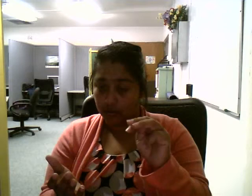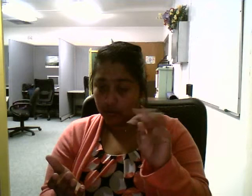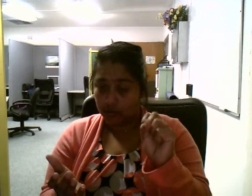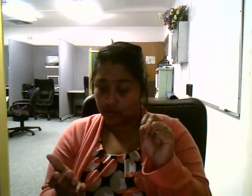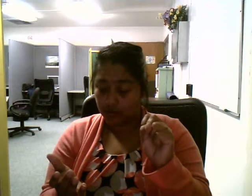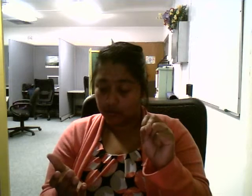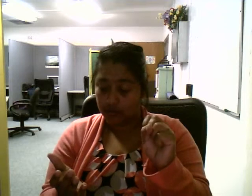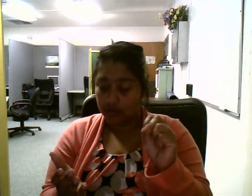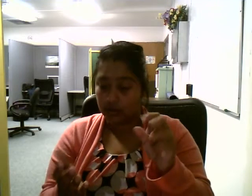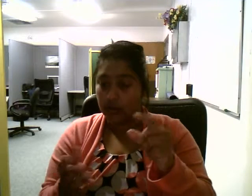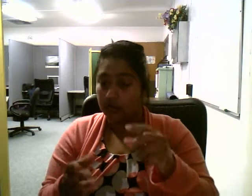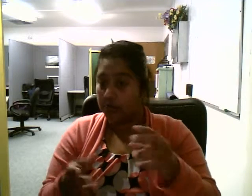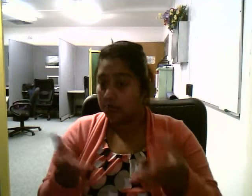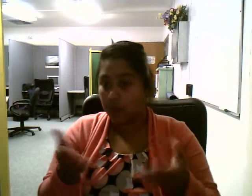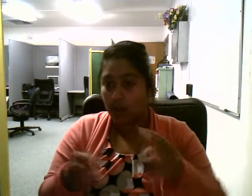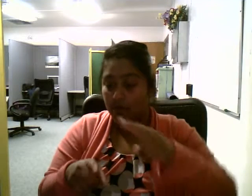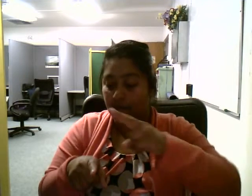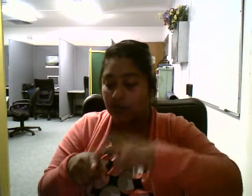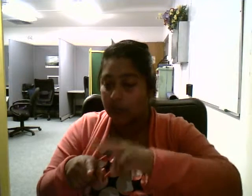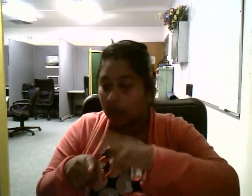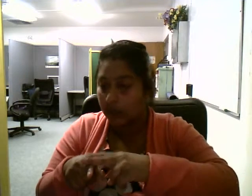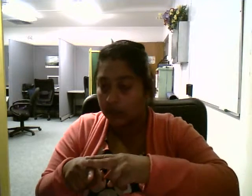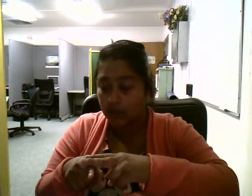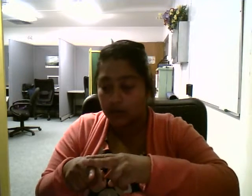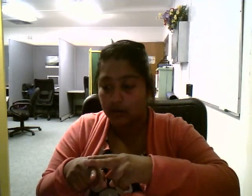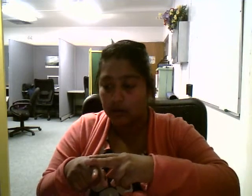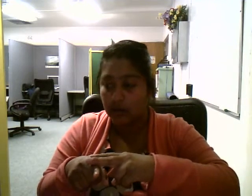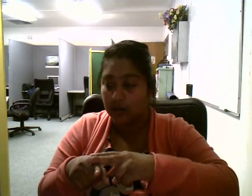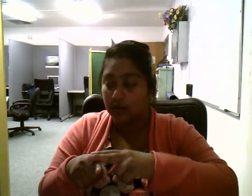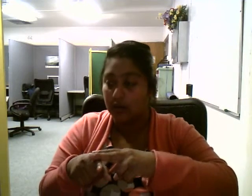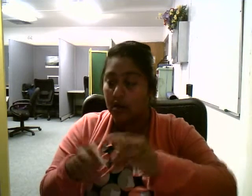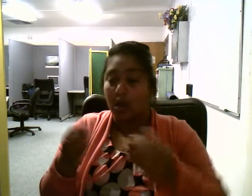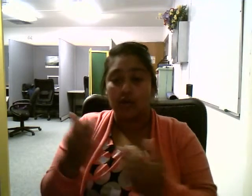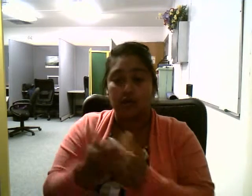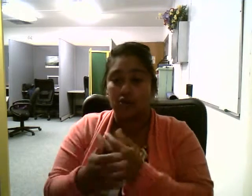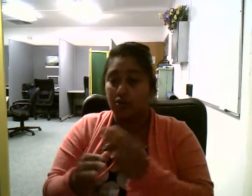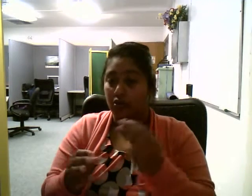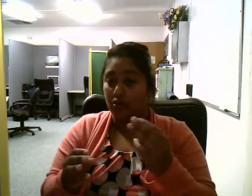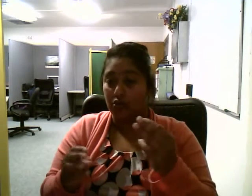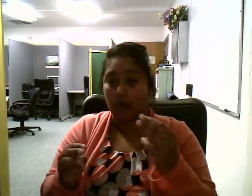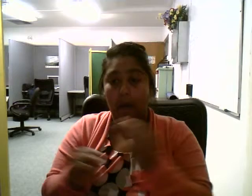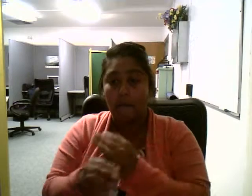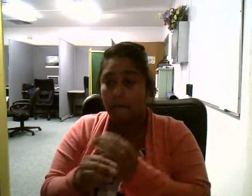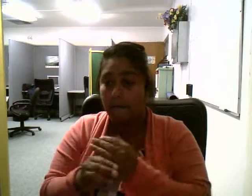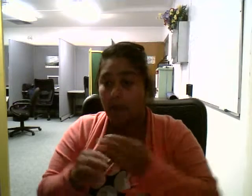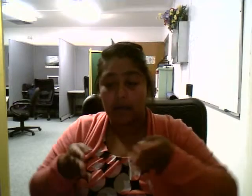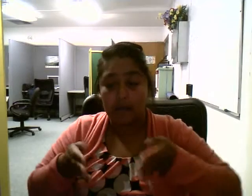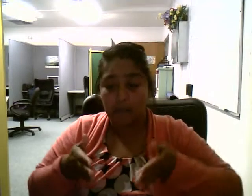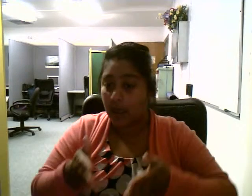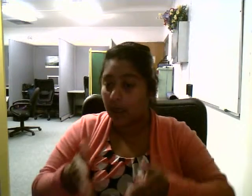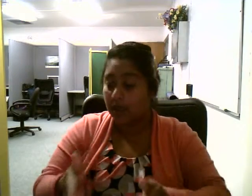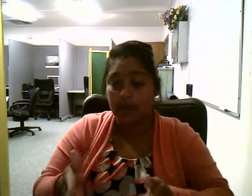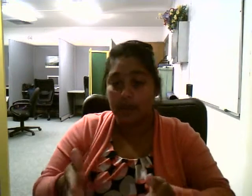is, what some sort of new mathematical method might be, whatever that presentation is